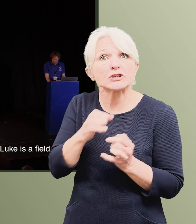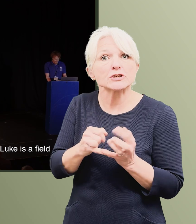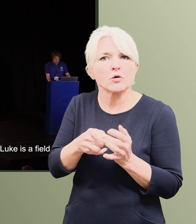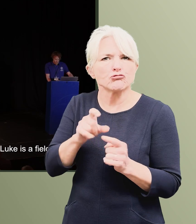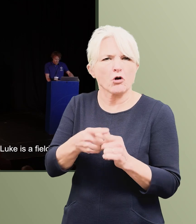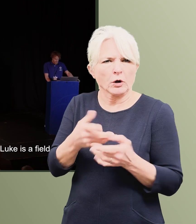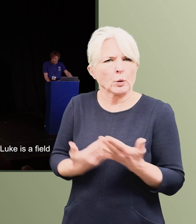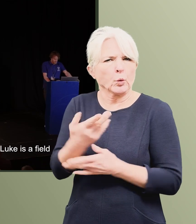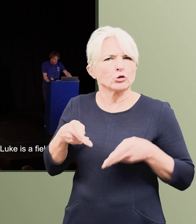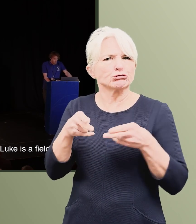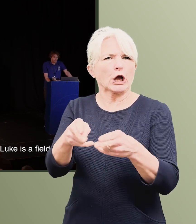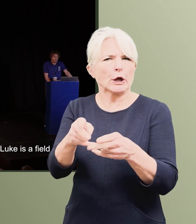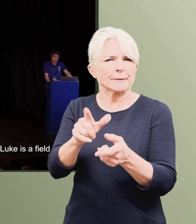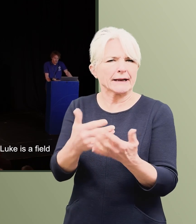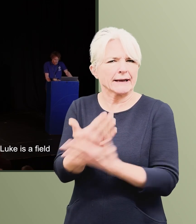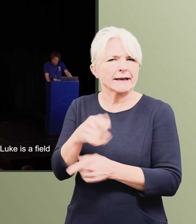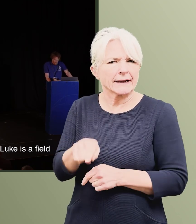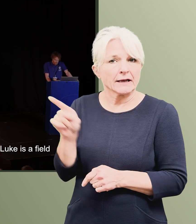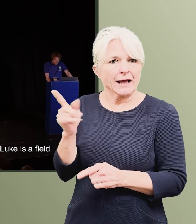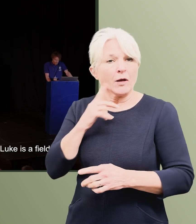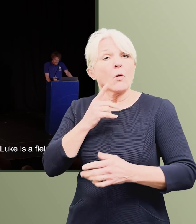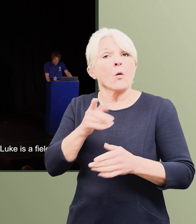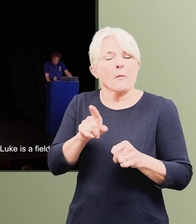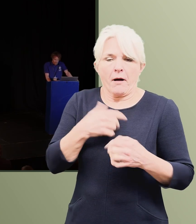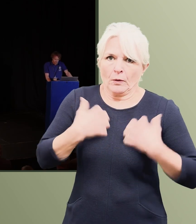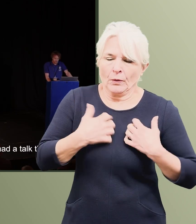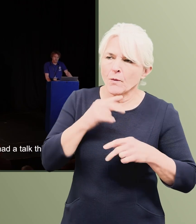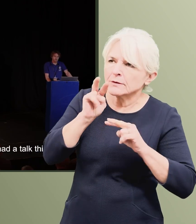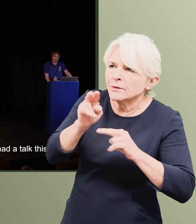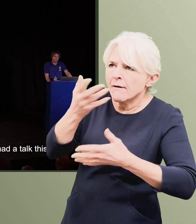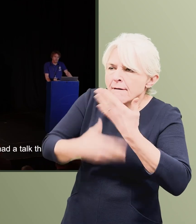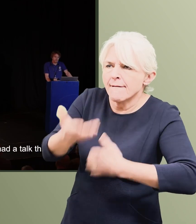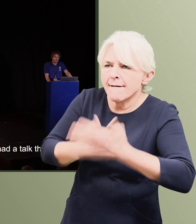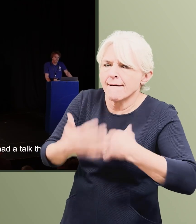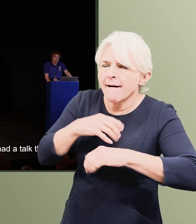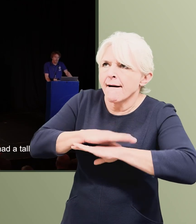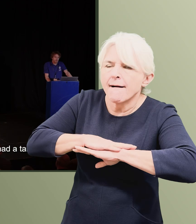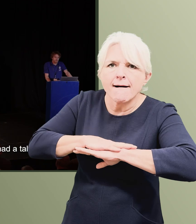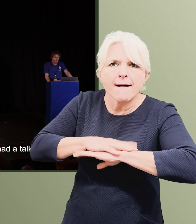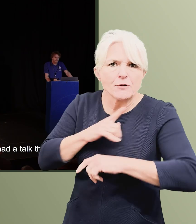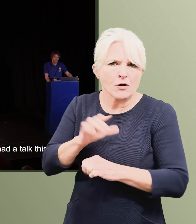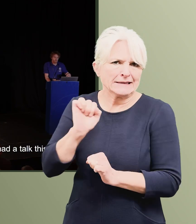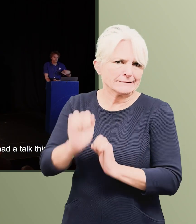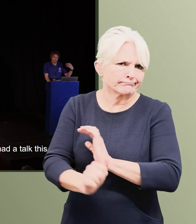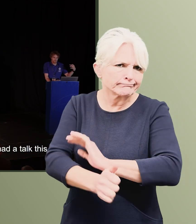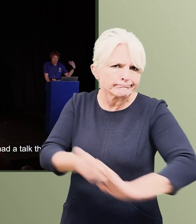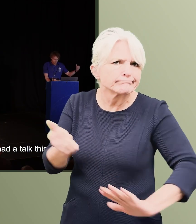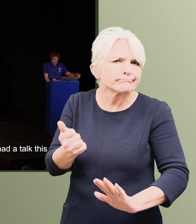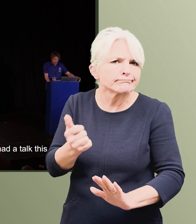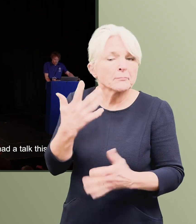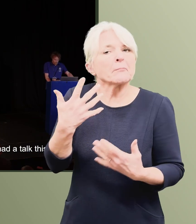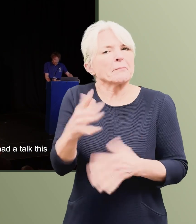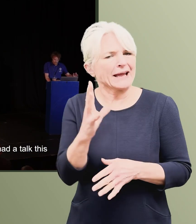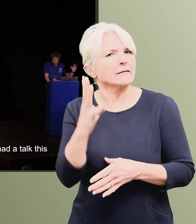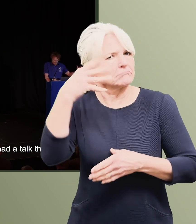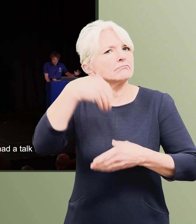about that. Luke is a field archaeologist at HENEB, the Trust for Welsh Archaeology. So obviously we had a